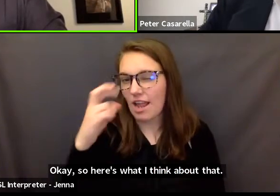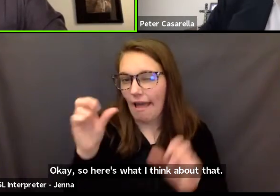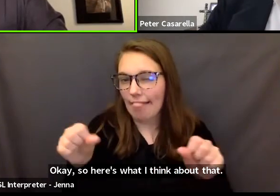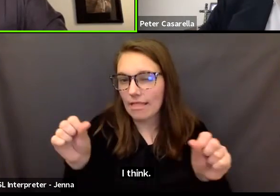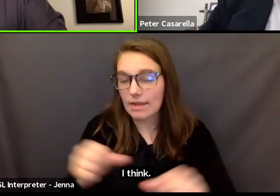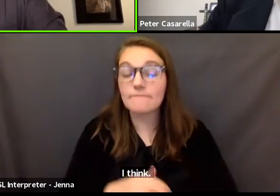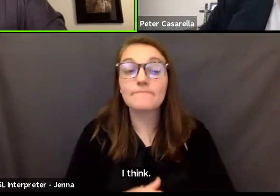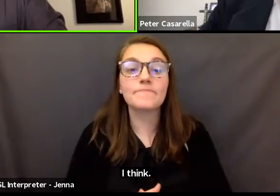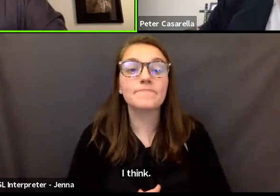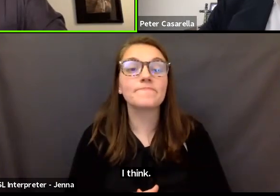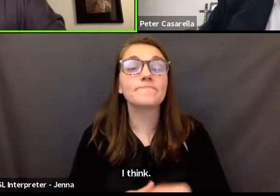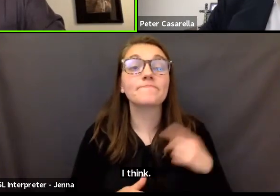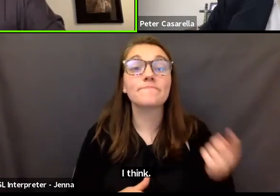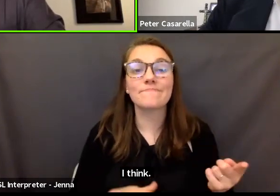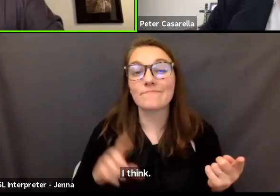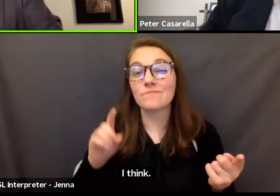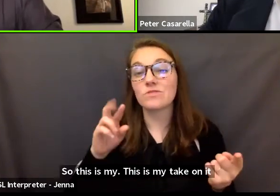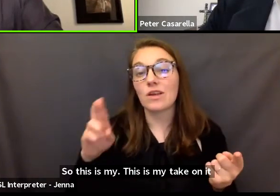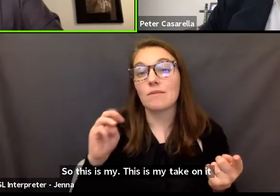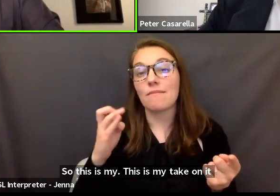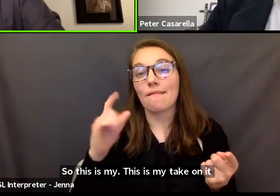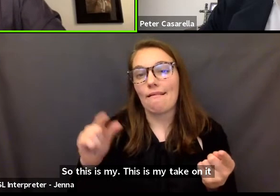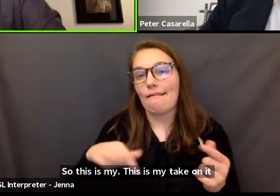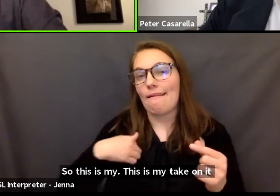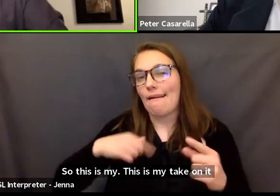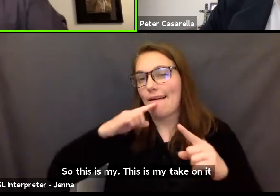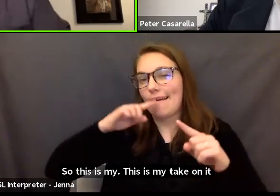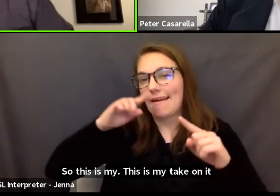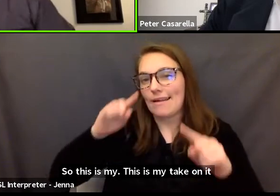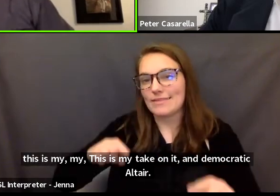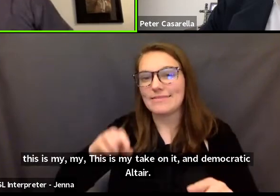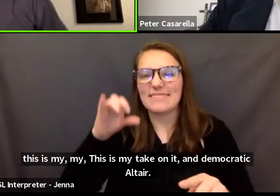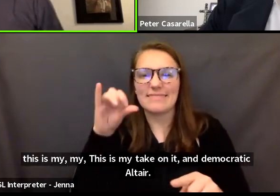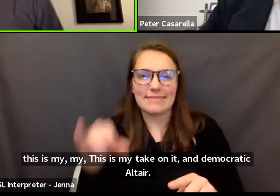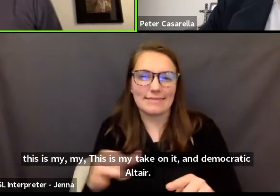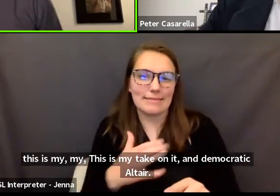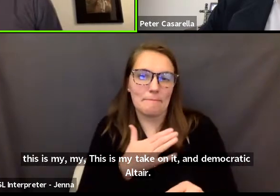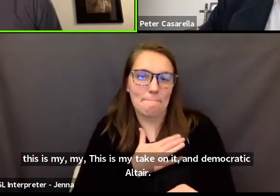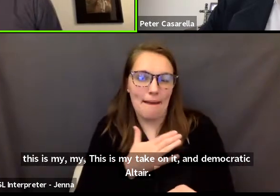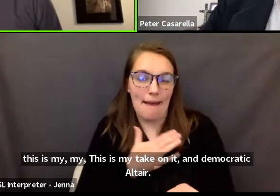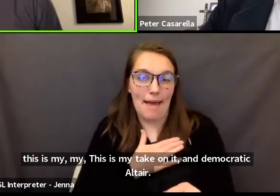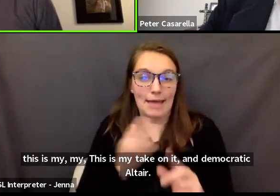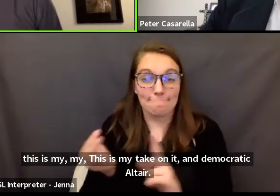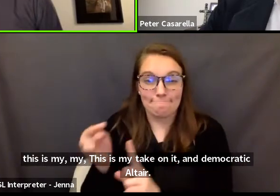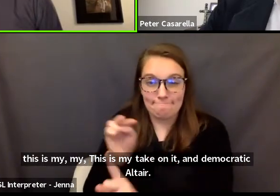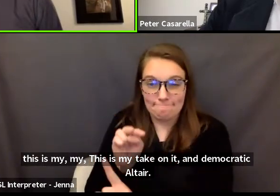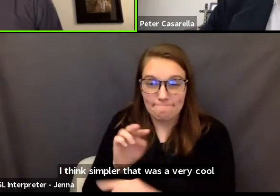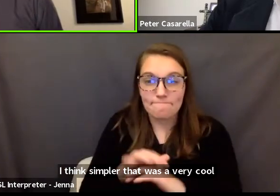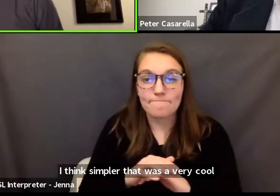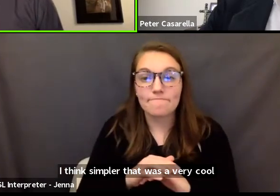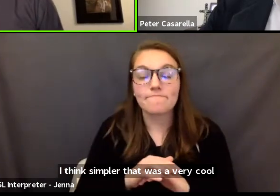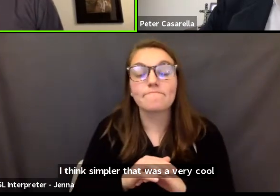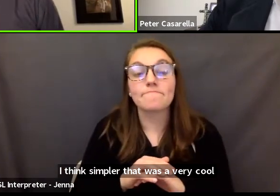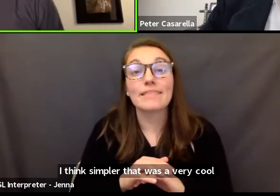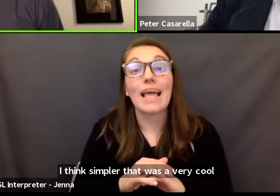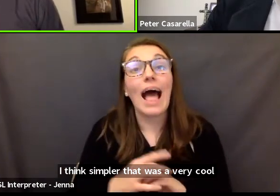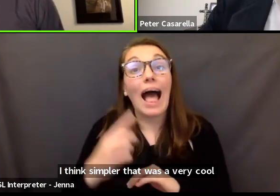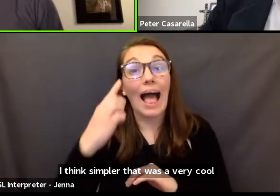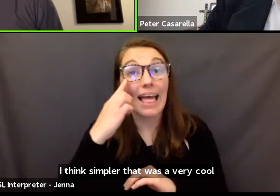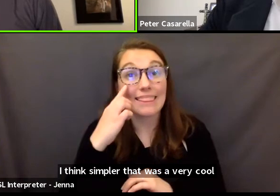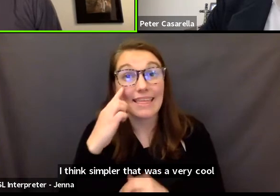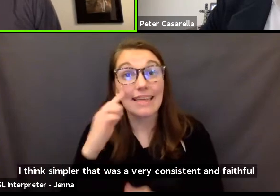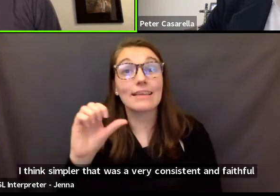this is my take on Democritus Alter. I think Sepulveda was a very consistent and